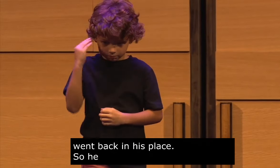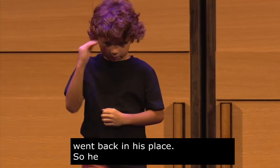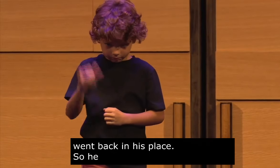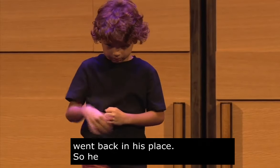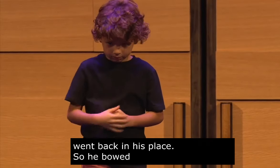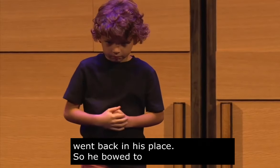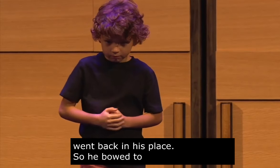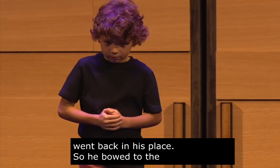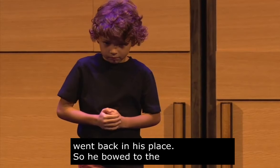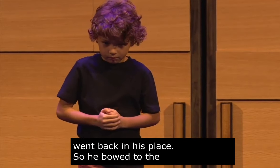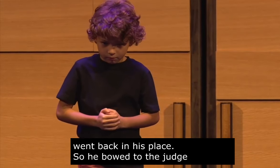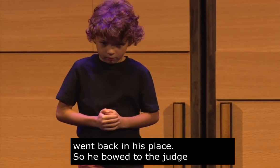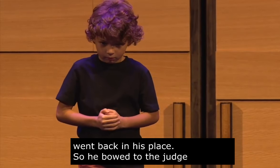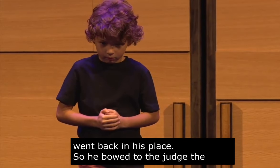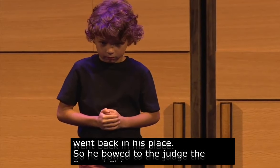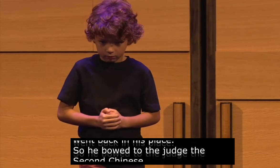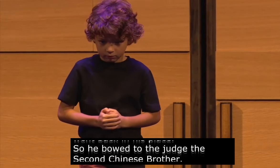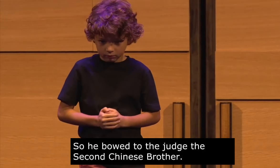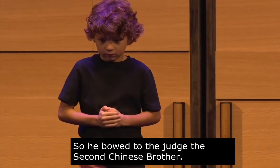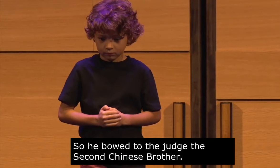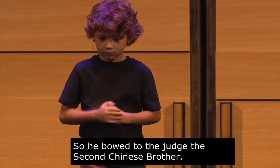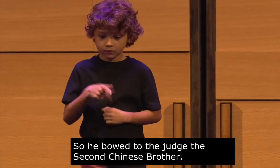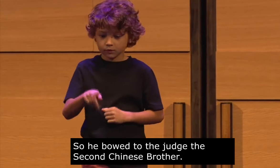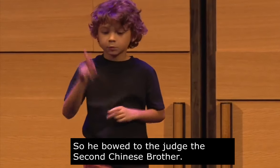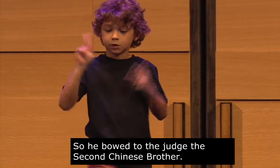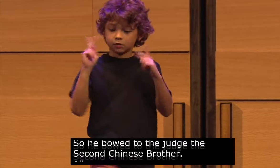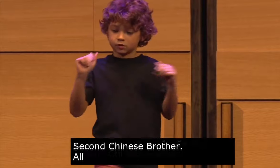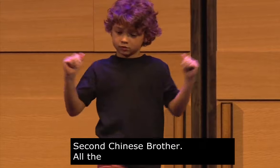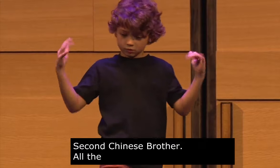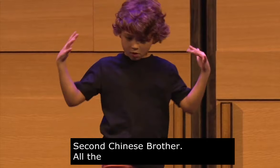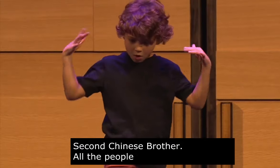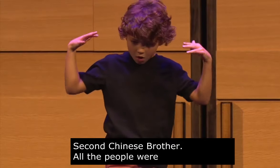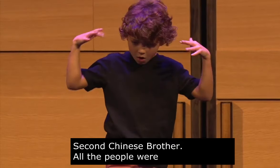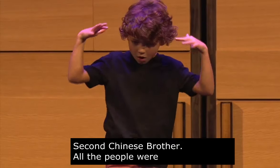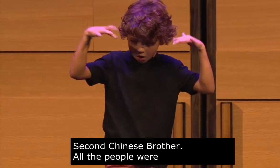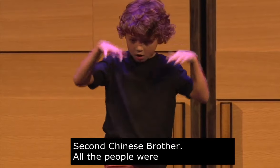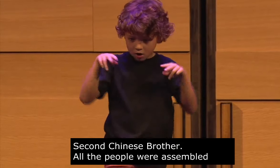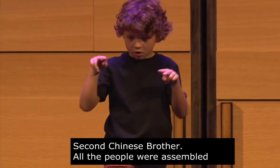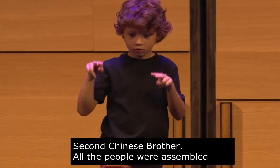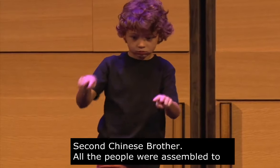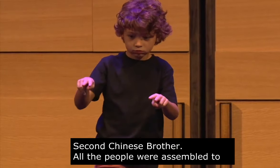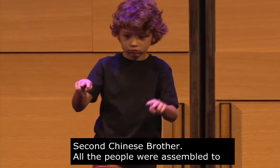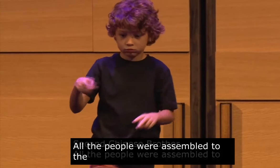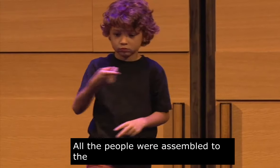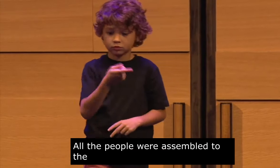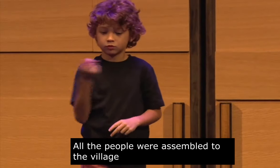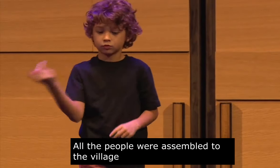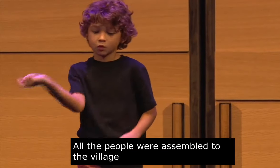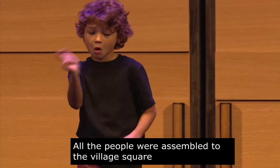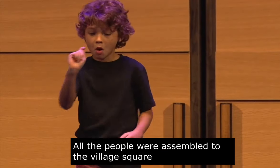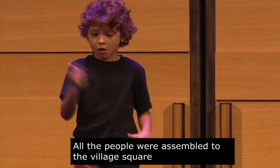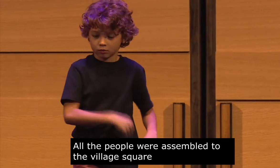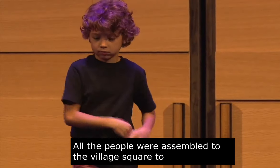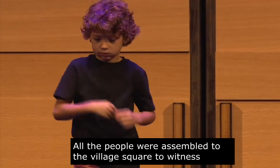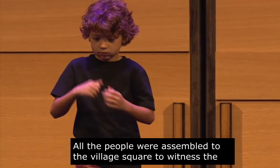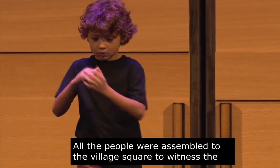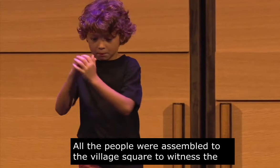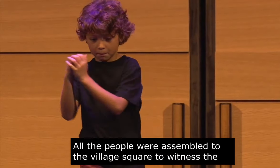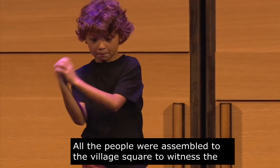So he bowed to the judge, the second Chinese brother. All the people were assembled on the village square to witness the